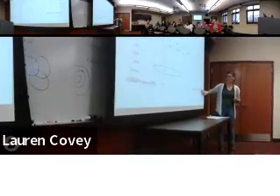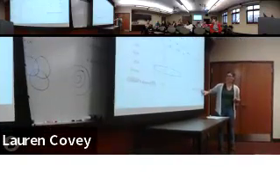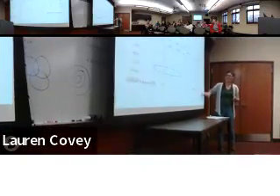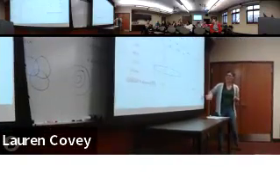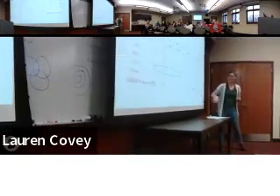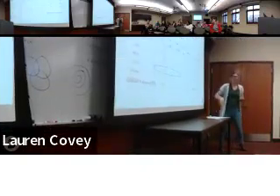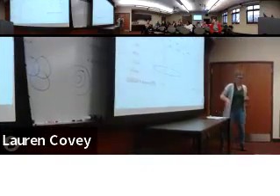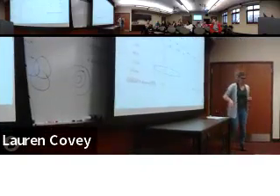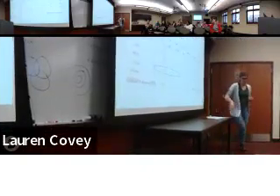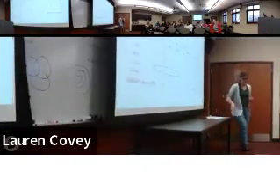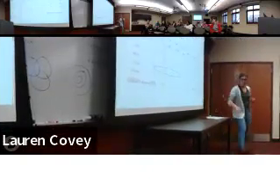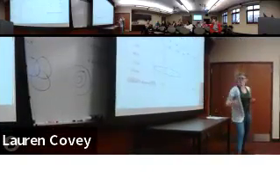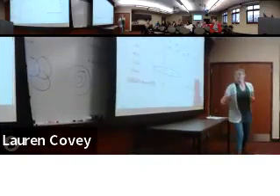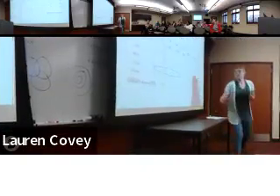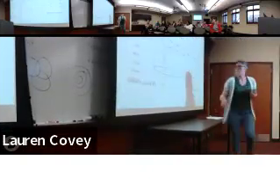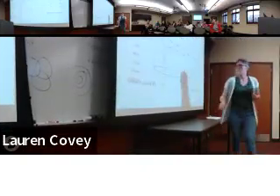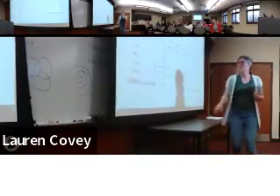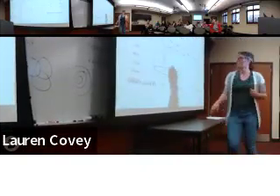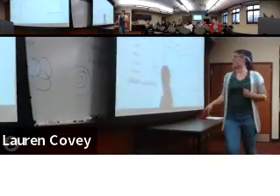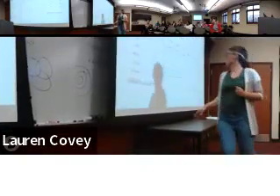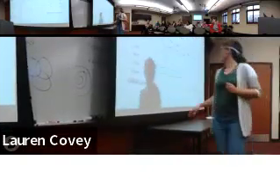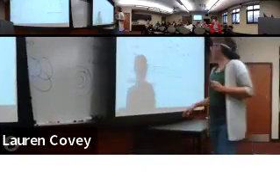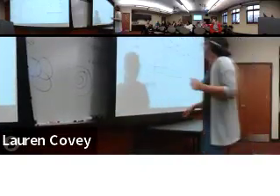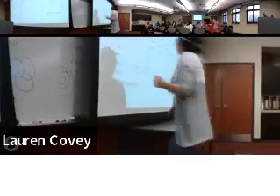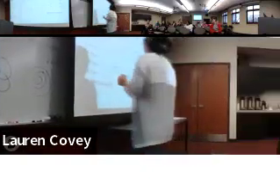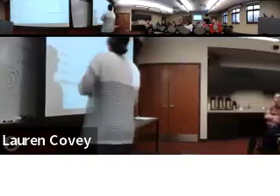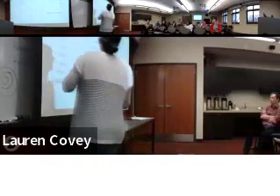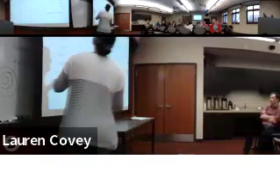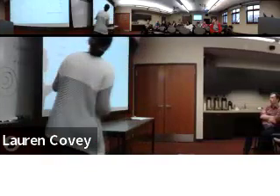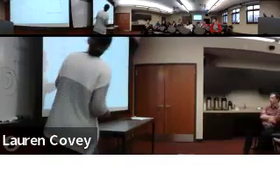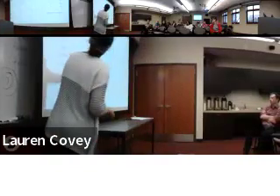did anything. But what I want you to focus on is that some people,